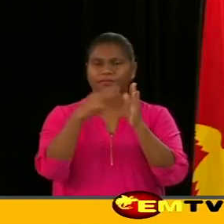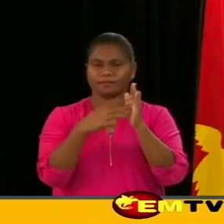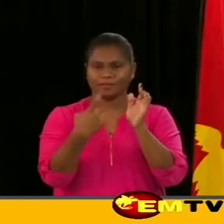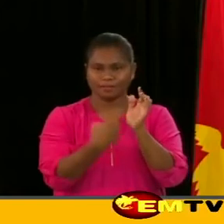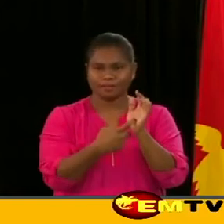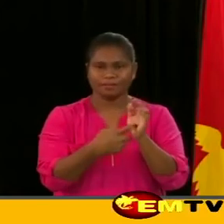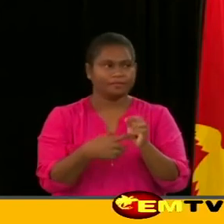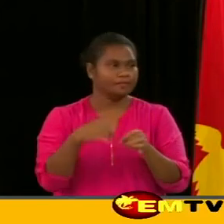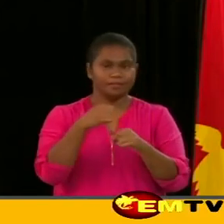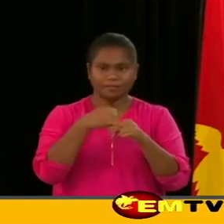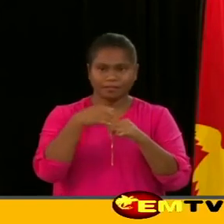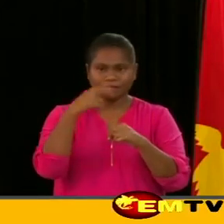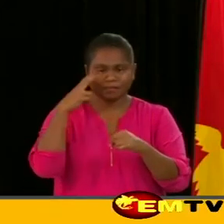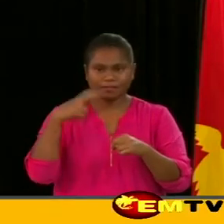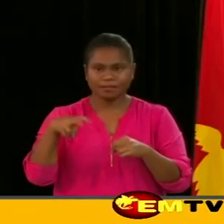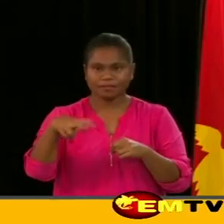I can